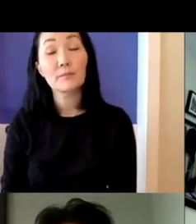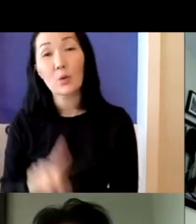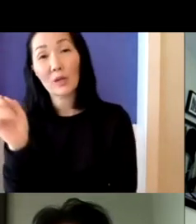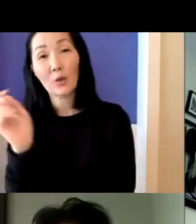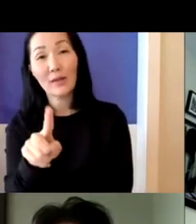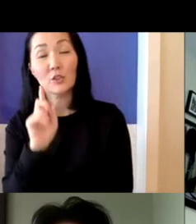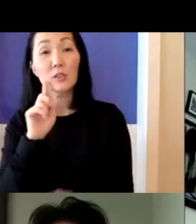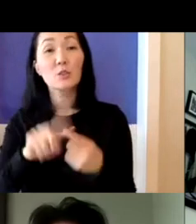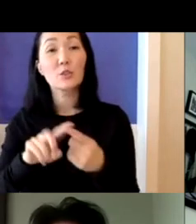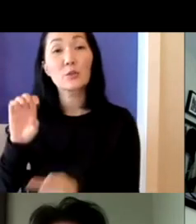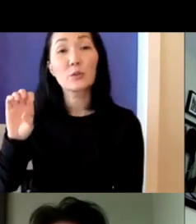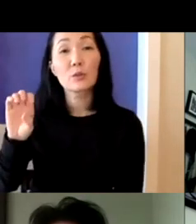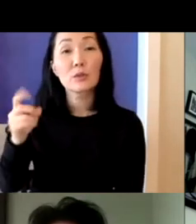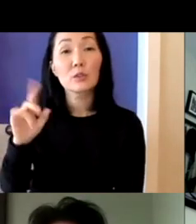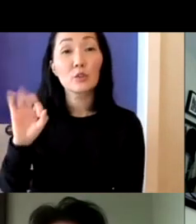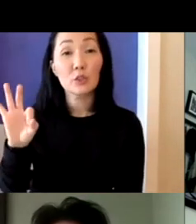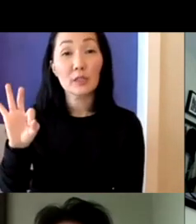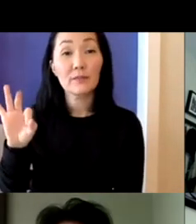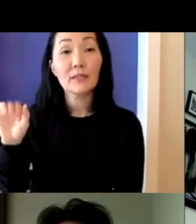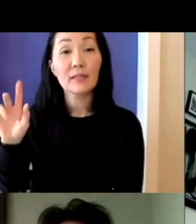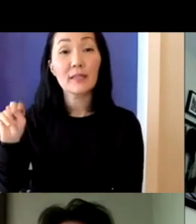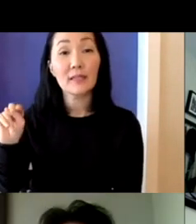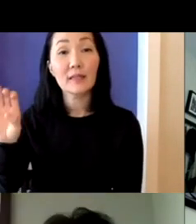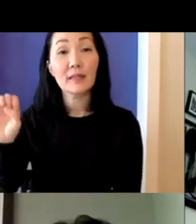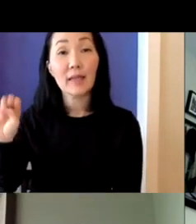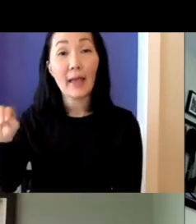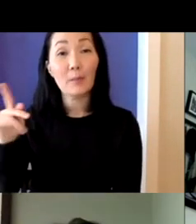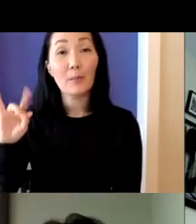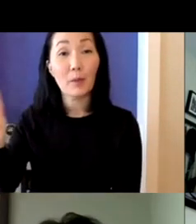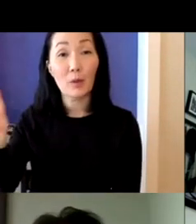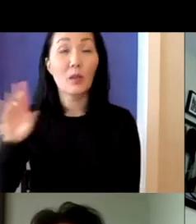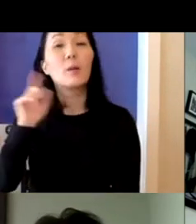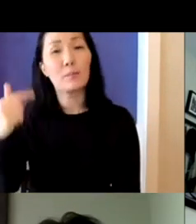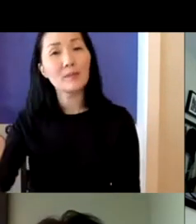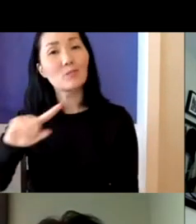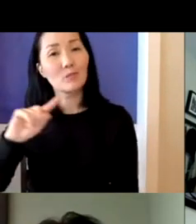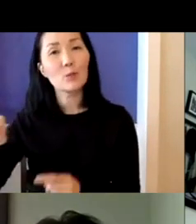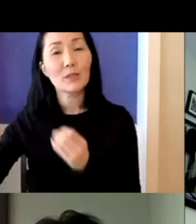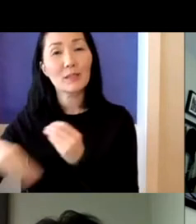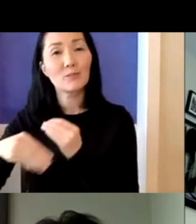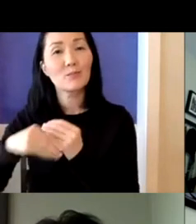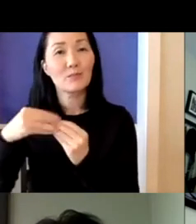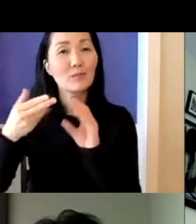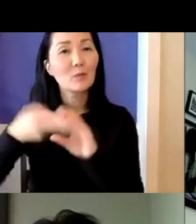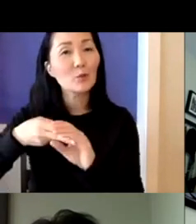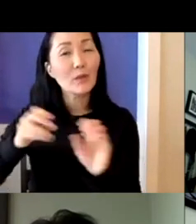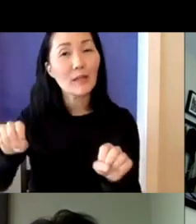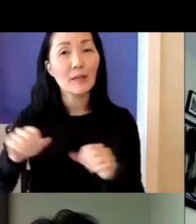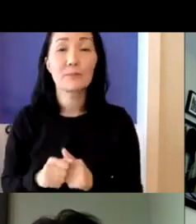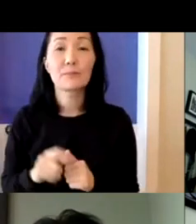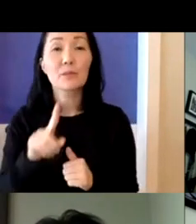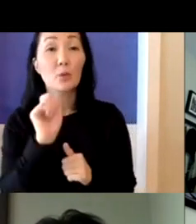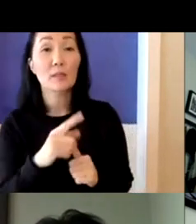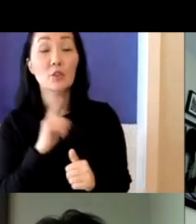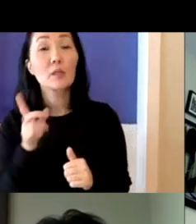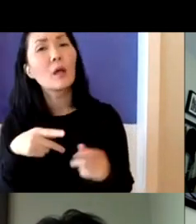Chief Campbell, but if anybody else would like to jump in too. The question is, what are the opportunities and challenges that